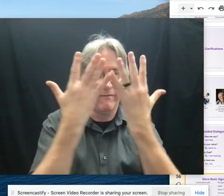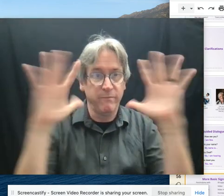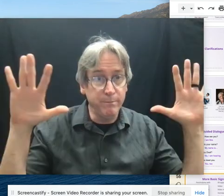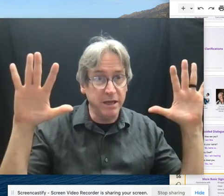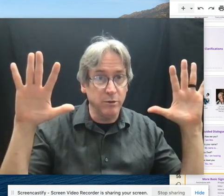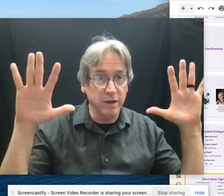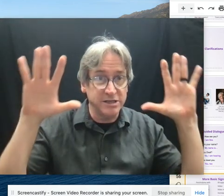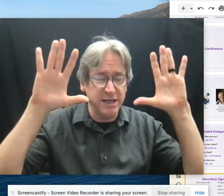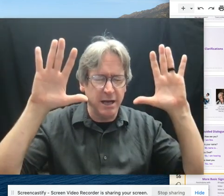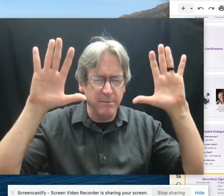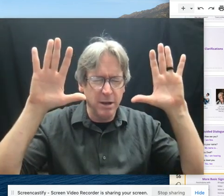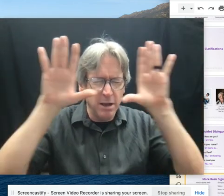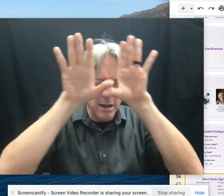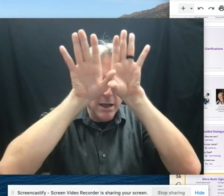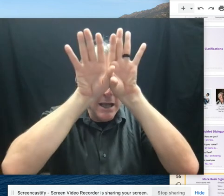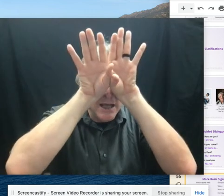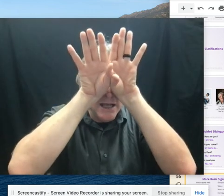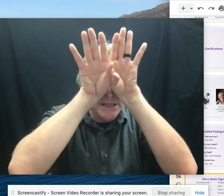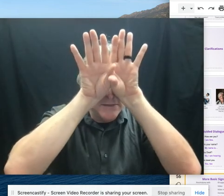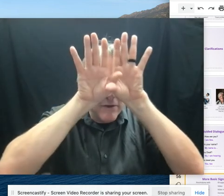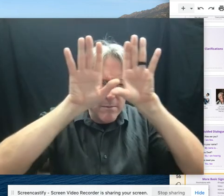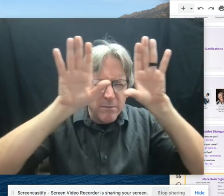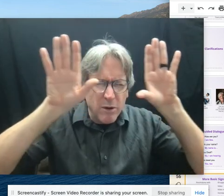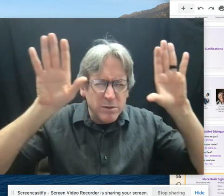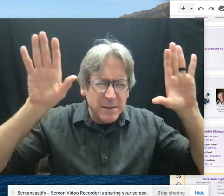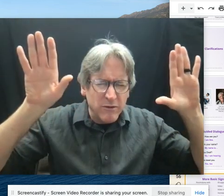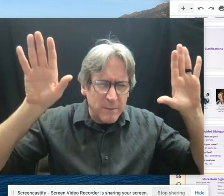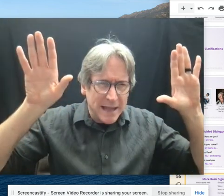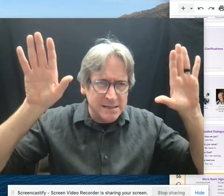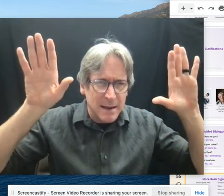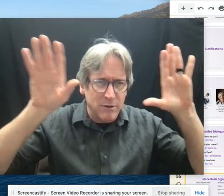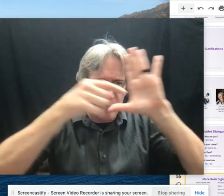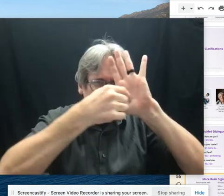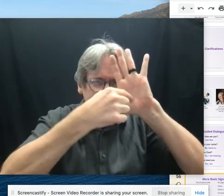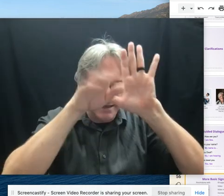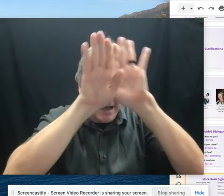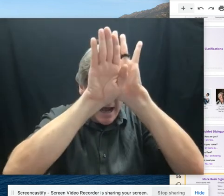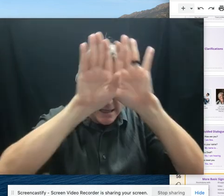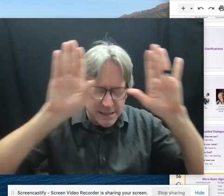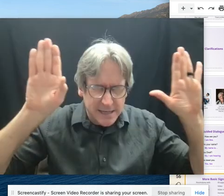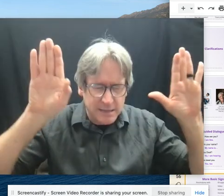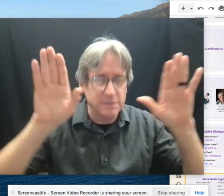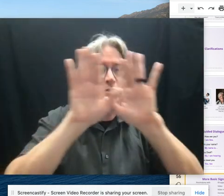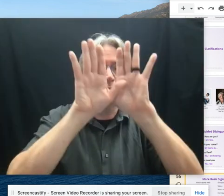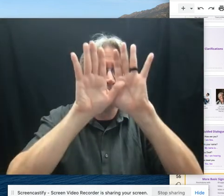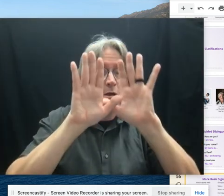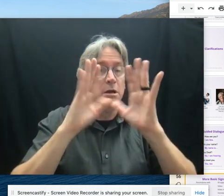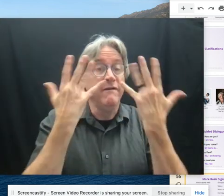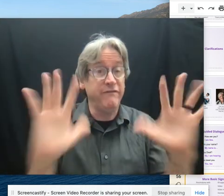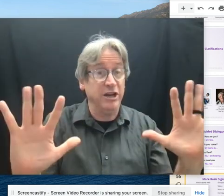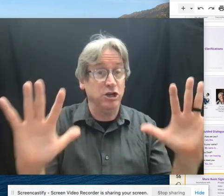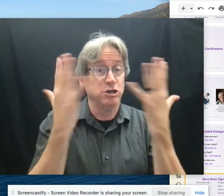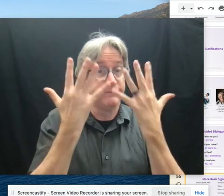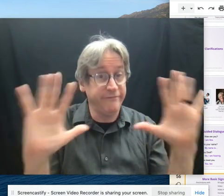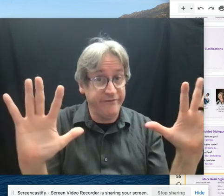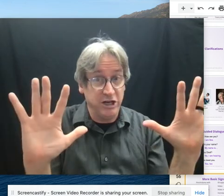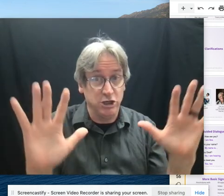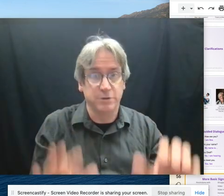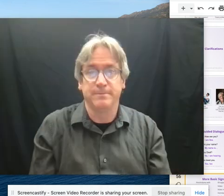forward. Peekaboo. It's from, what was that movie? Pan's Labyrinth, where the guy's got the eyes in his hands. So